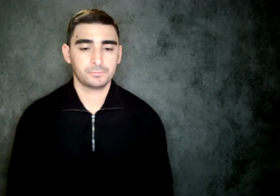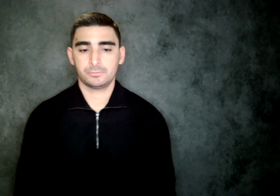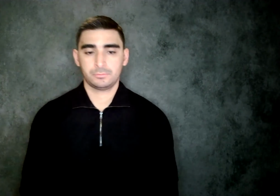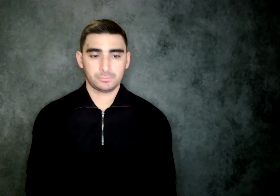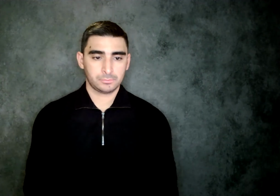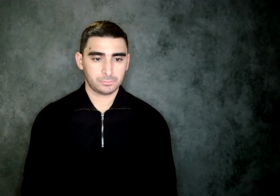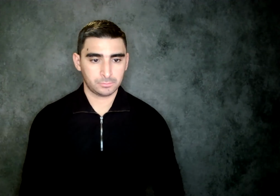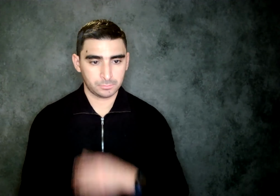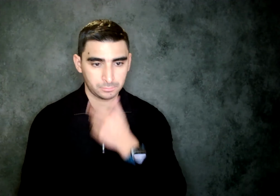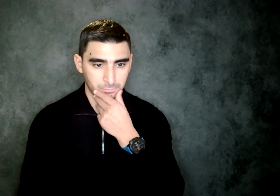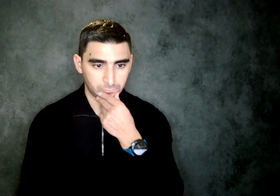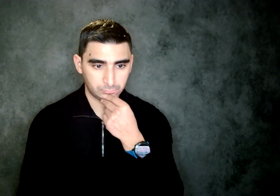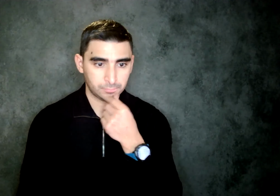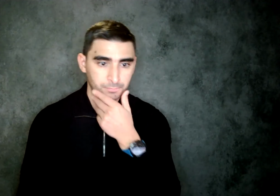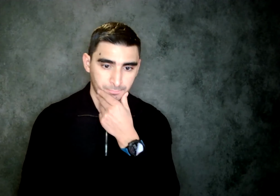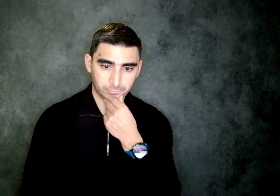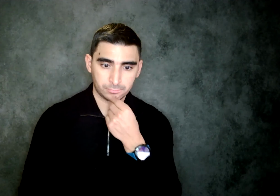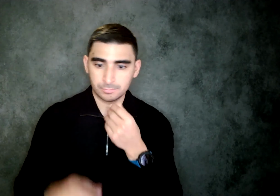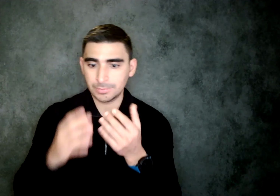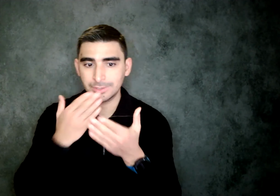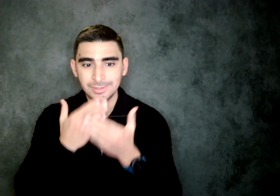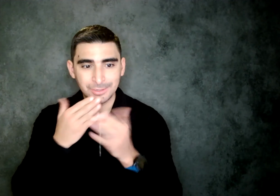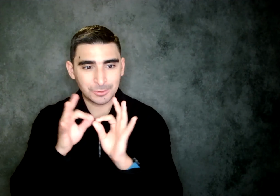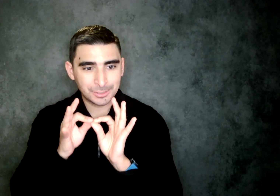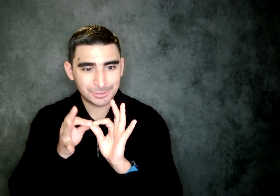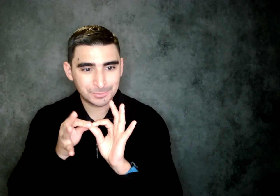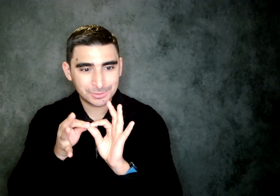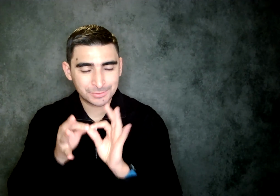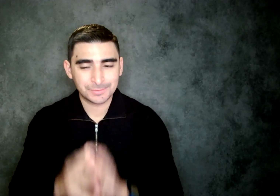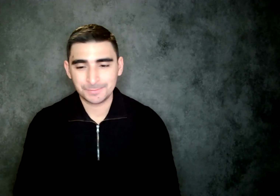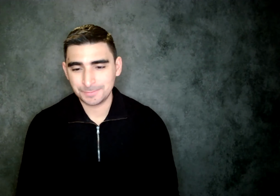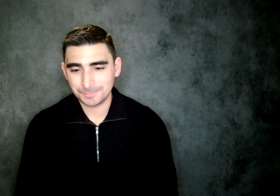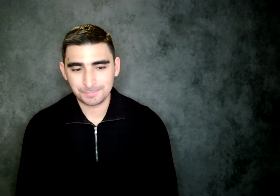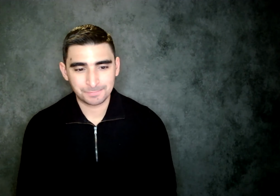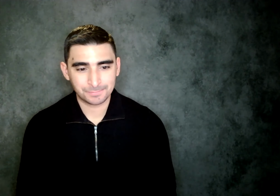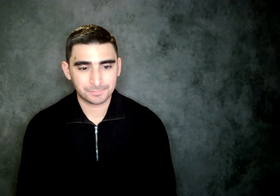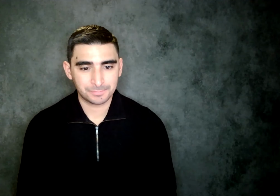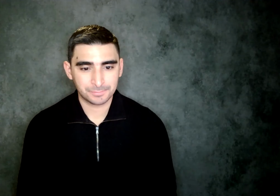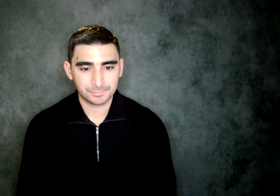Thank you. And thank you to the interpreter. I appreciate your service.